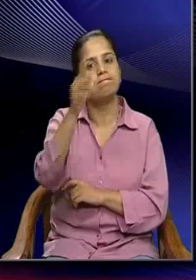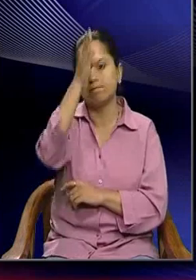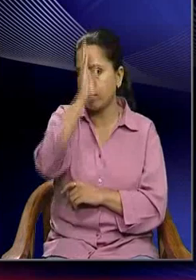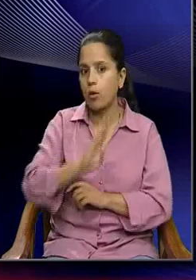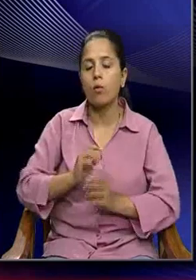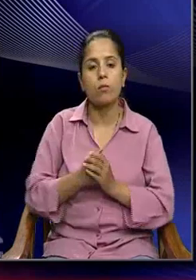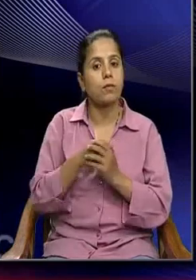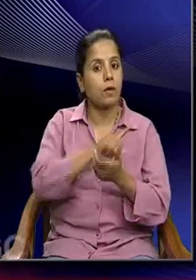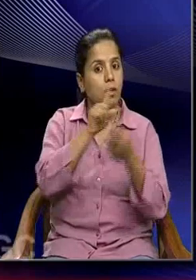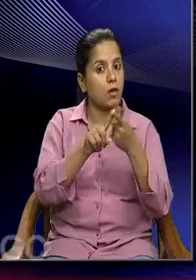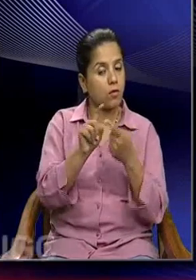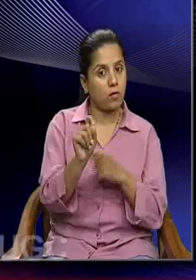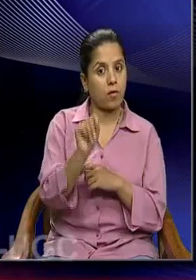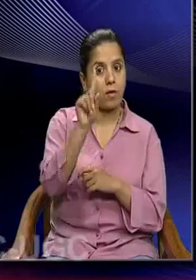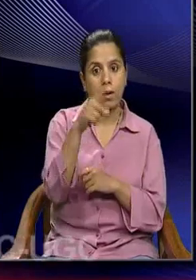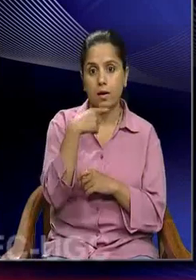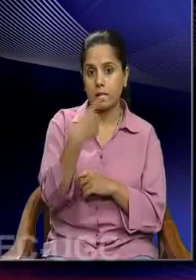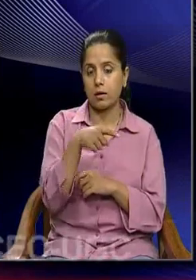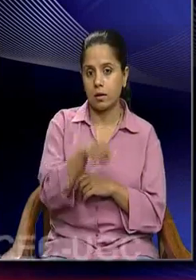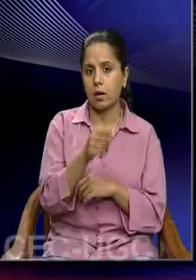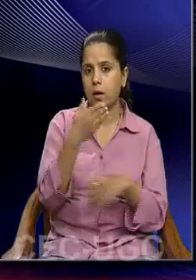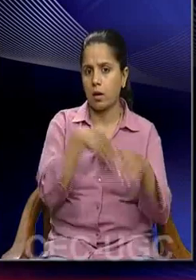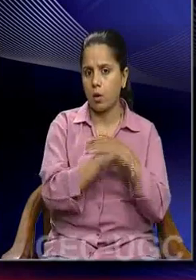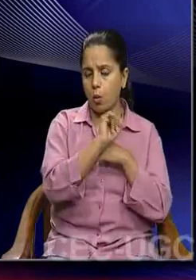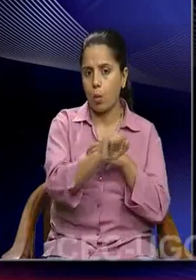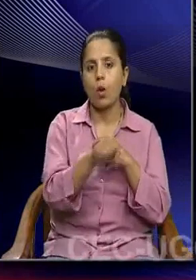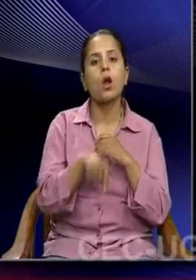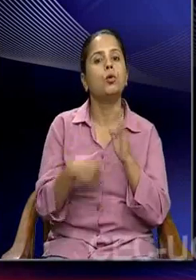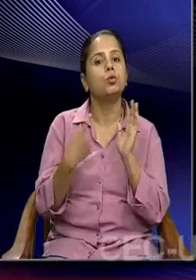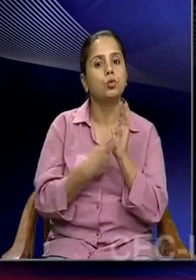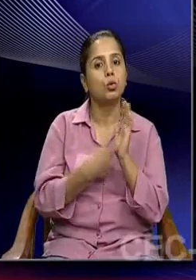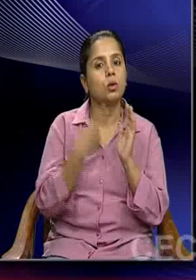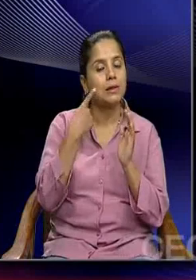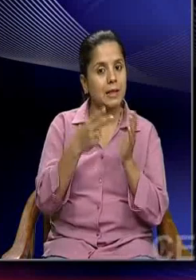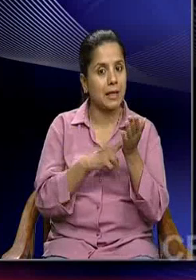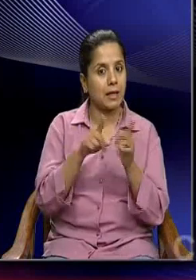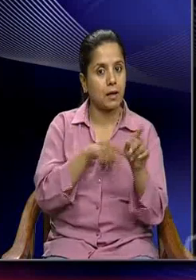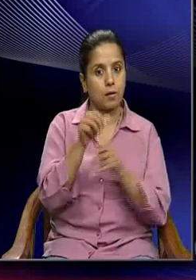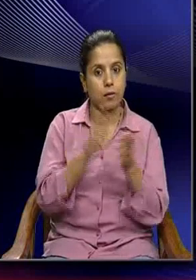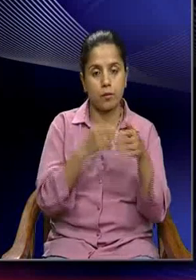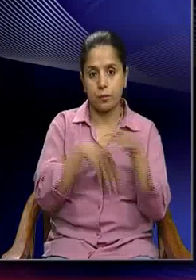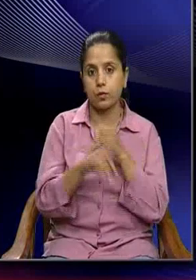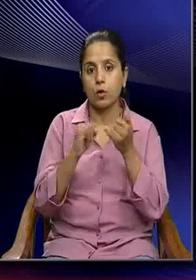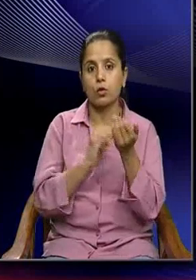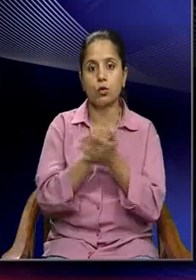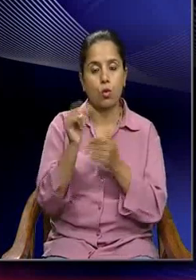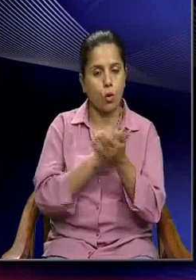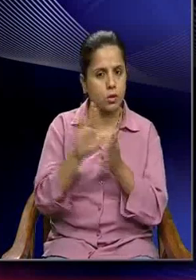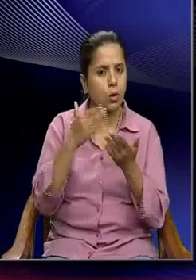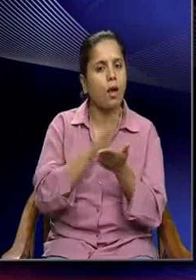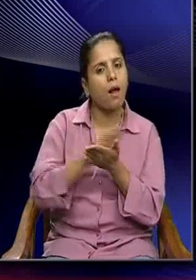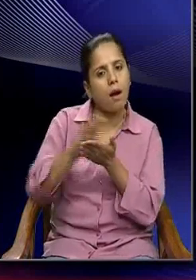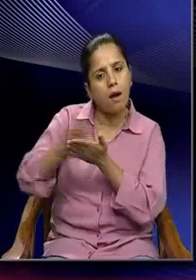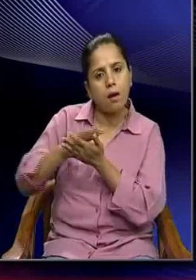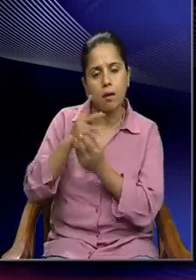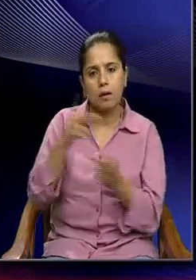So in the first sub-part of Niam, which includes Shauch or cleanliness,